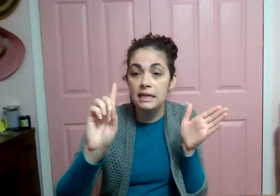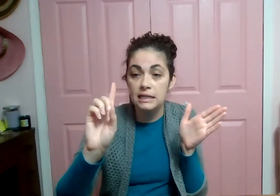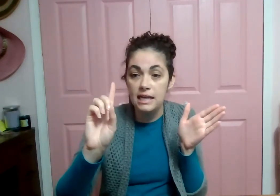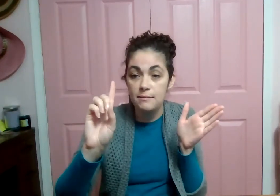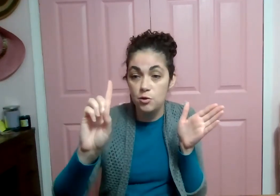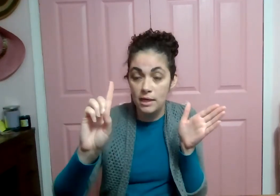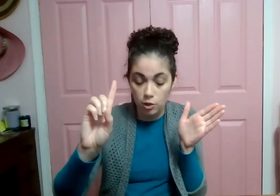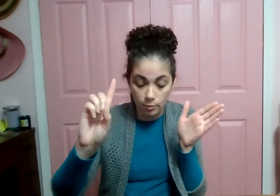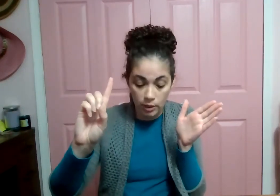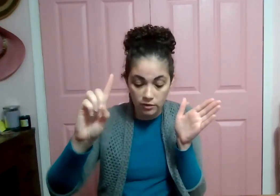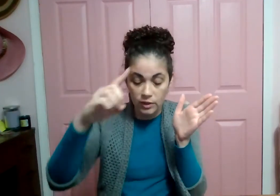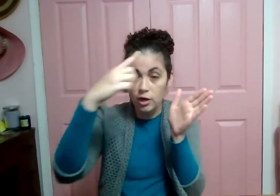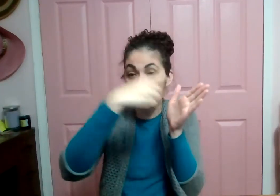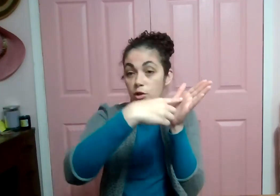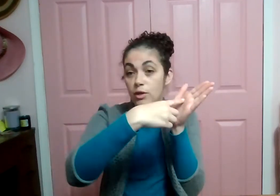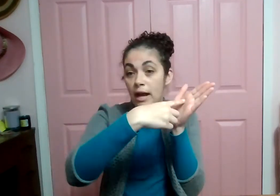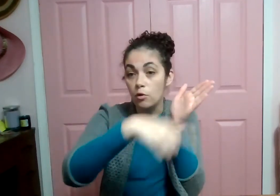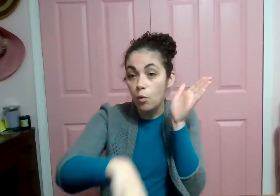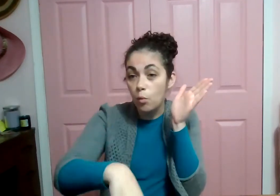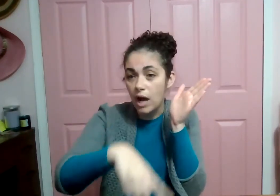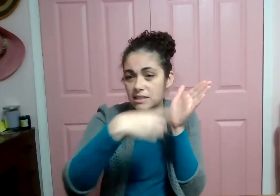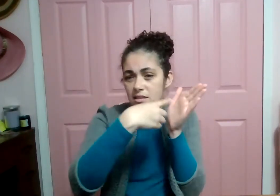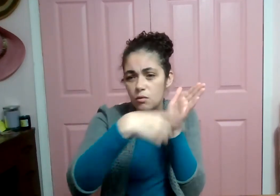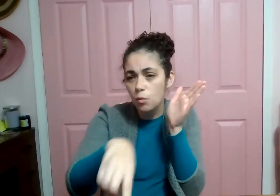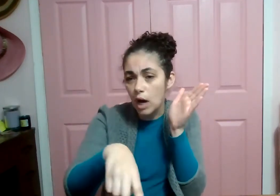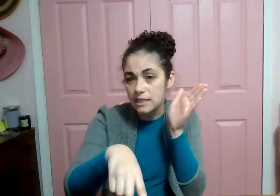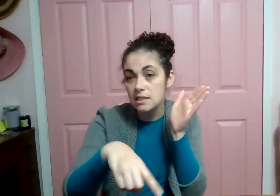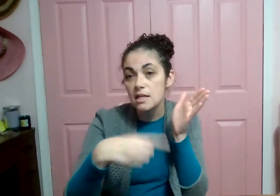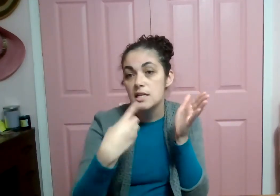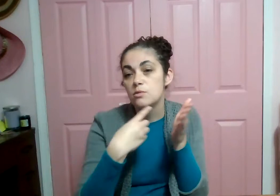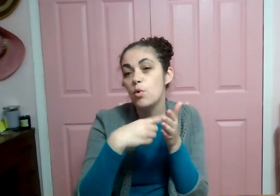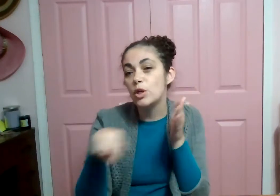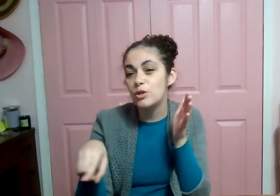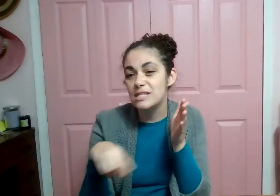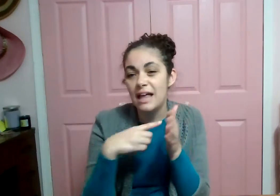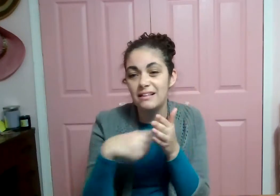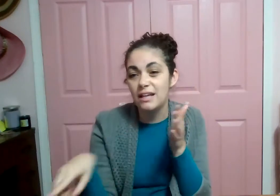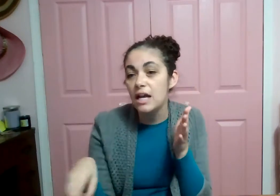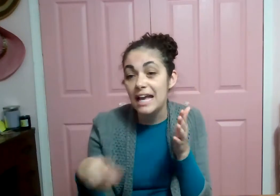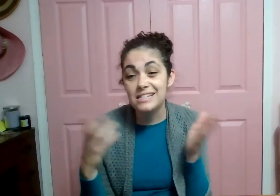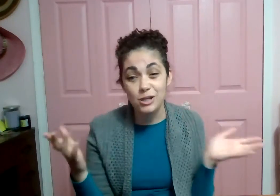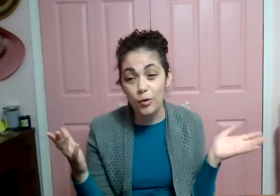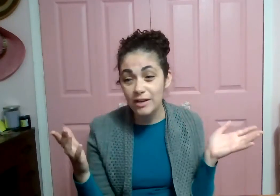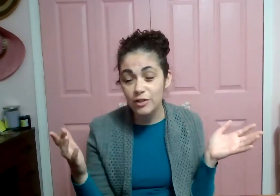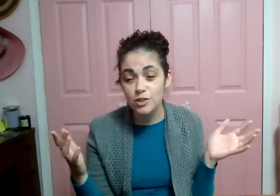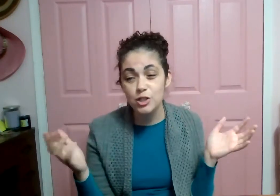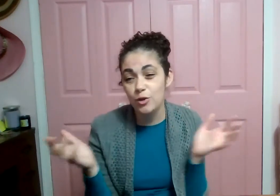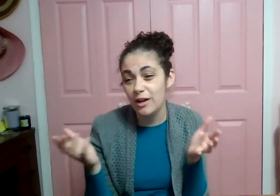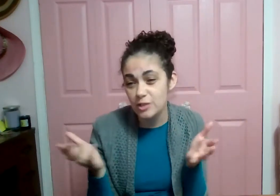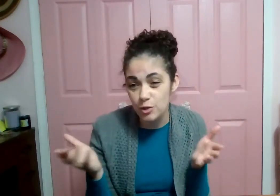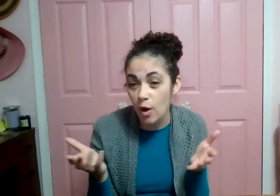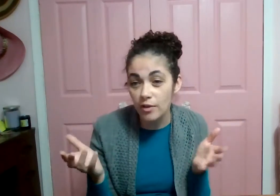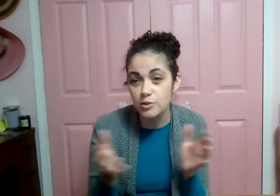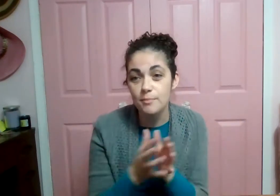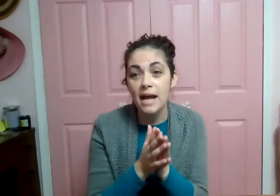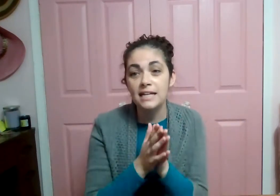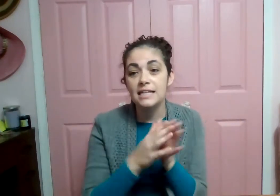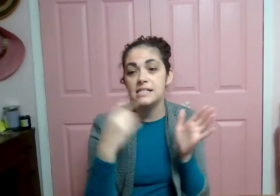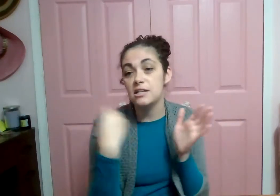hand, you make your pointer finger and you go down. What? It's more your slang. Like, it's the quick version. You don't have to do all the dramaticness. They're